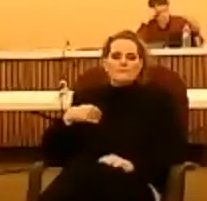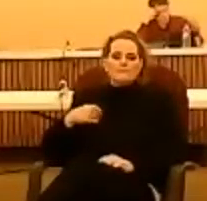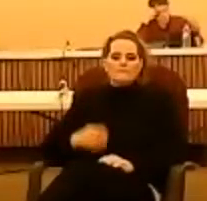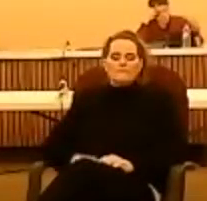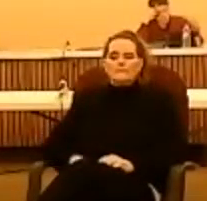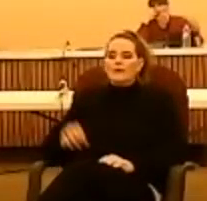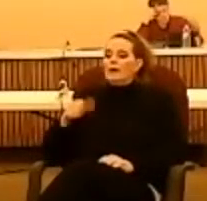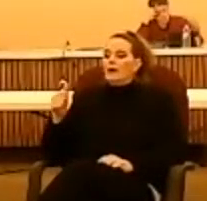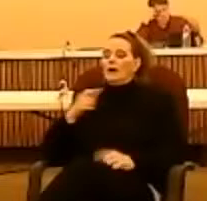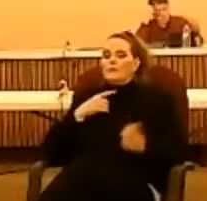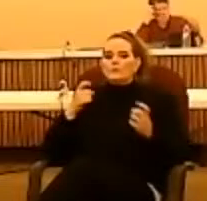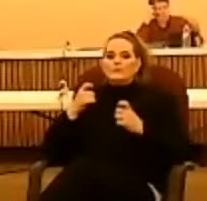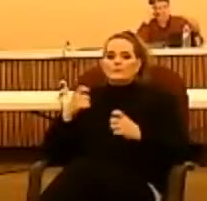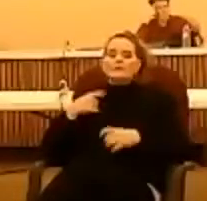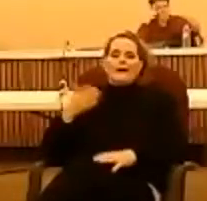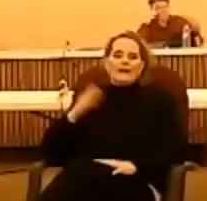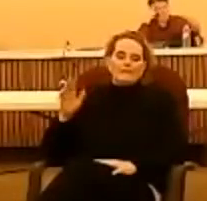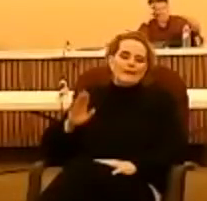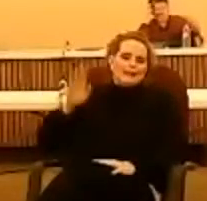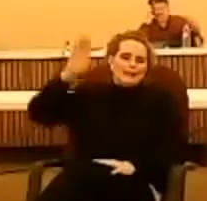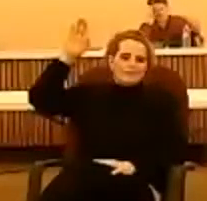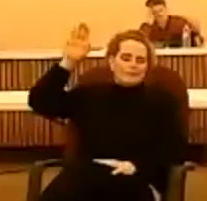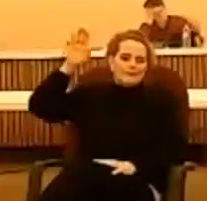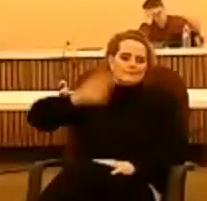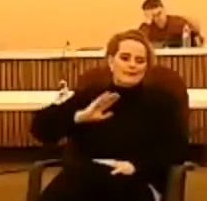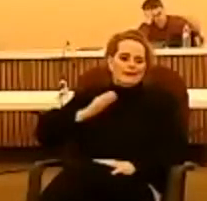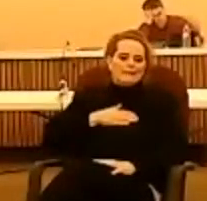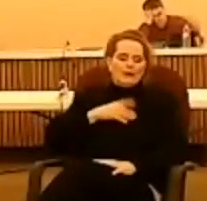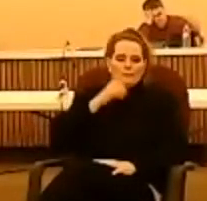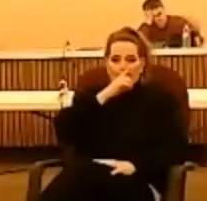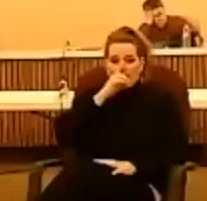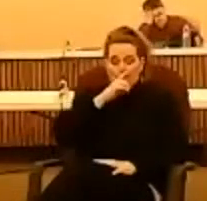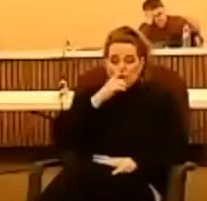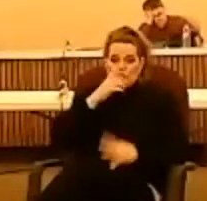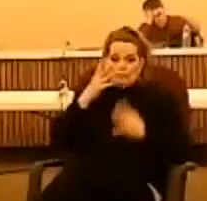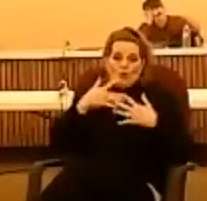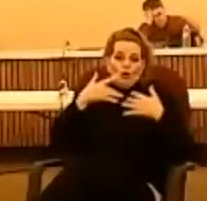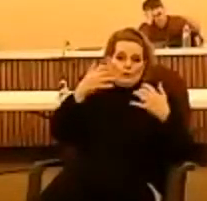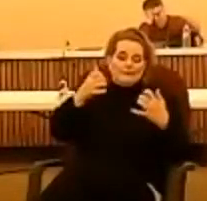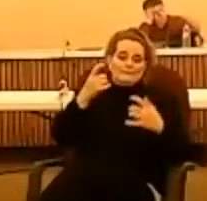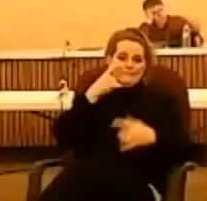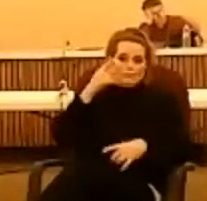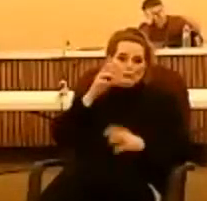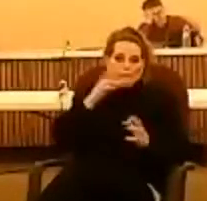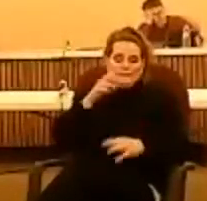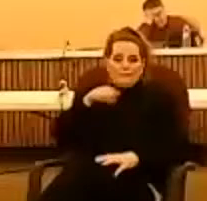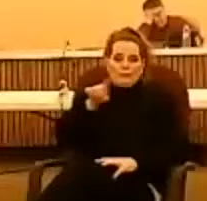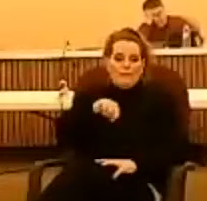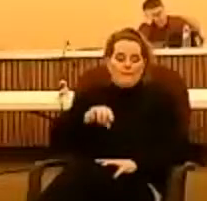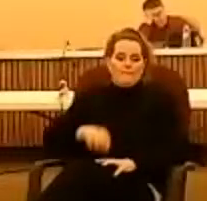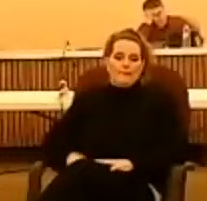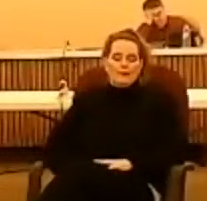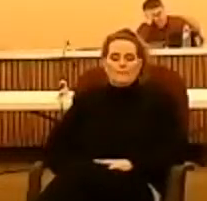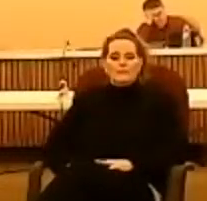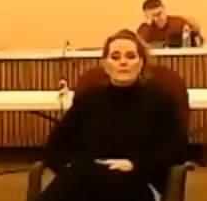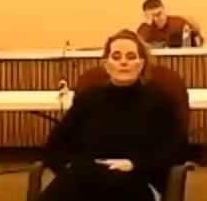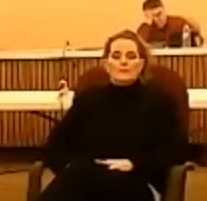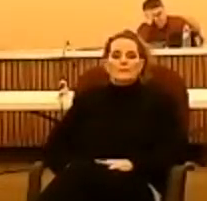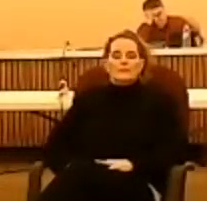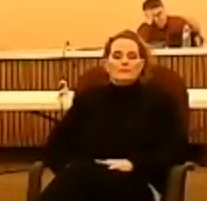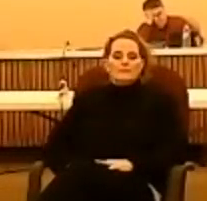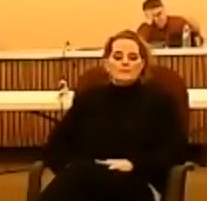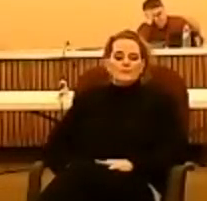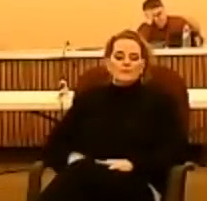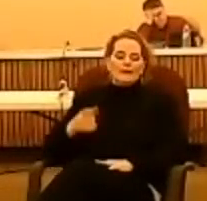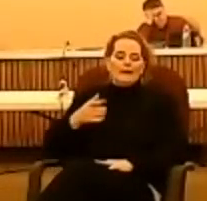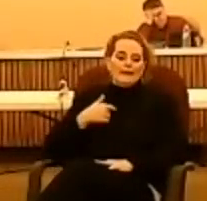I do have a hand raised in our virtual audience if you're ready for them. We are. Okay, I have Bridget